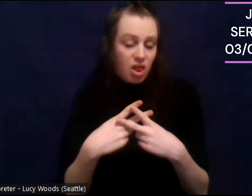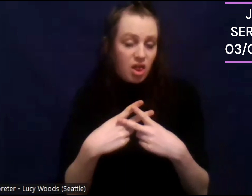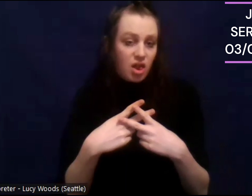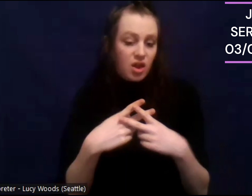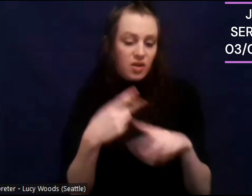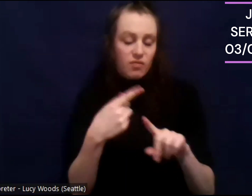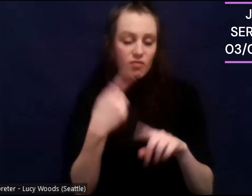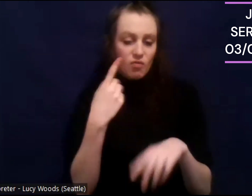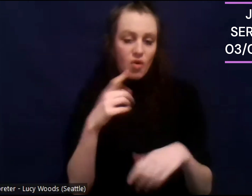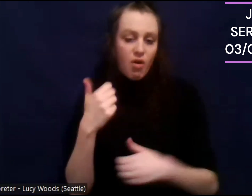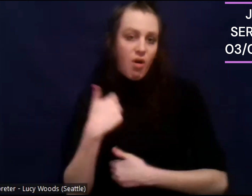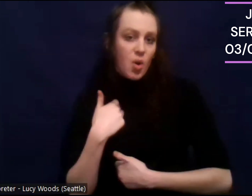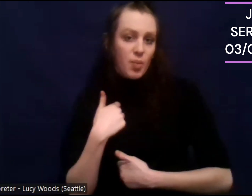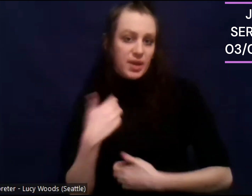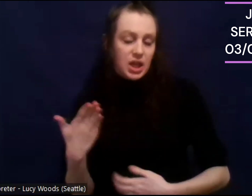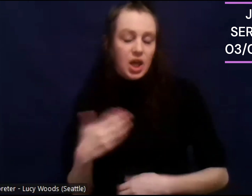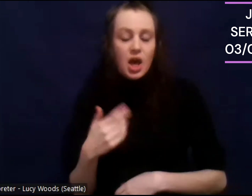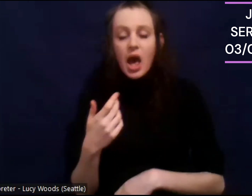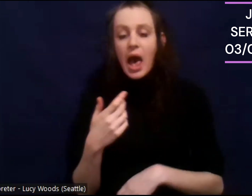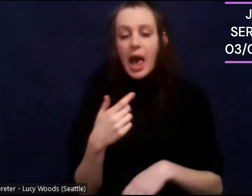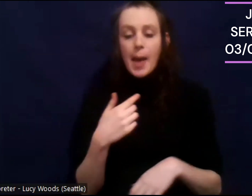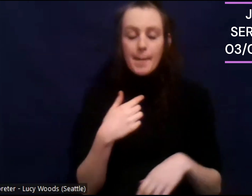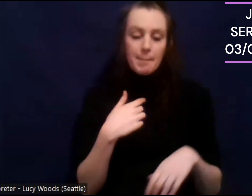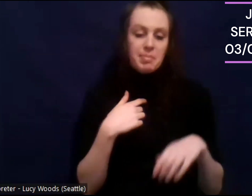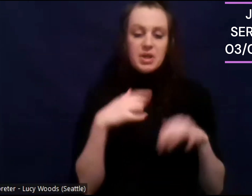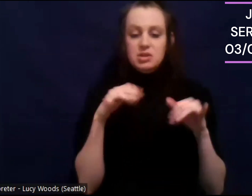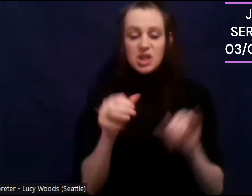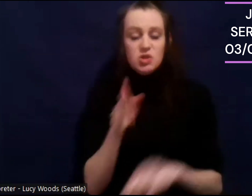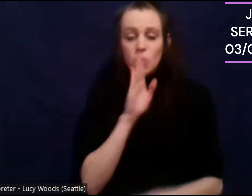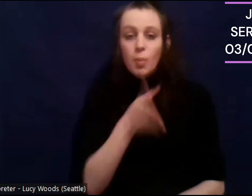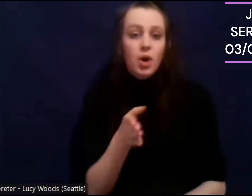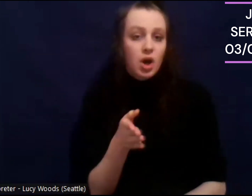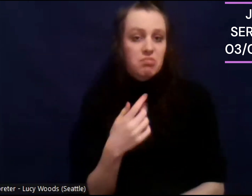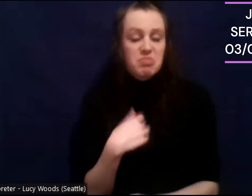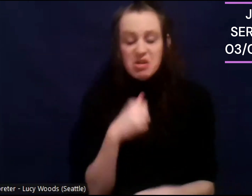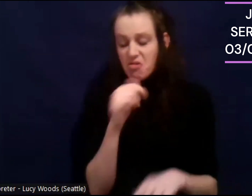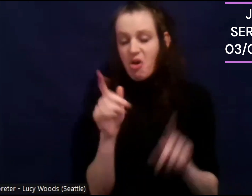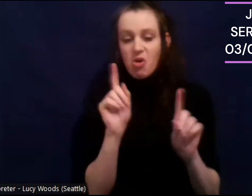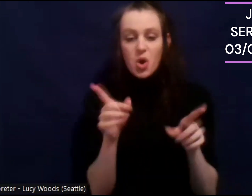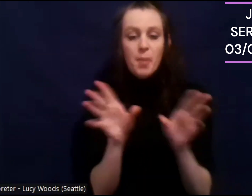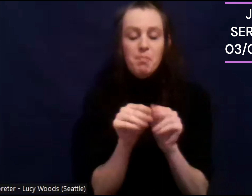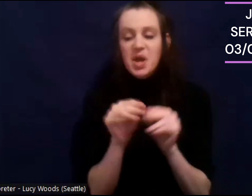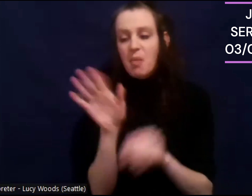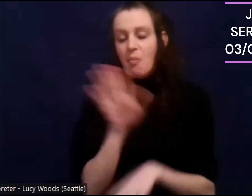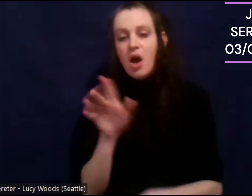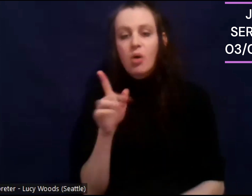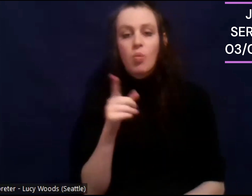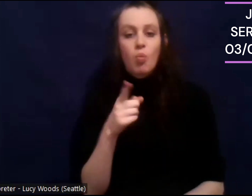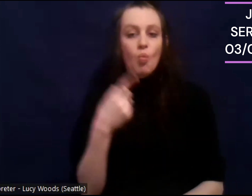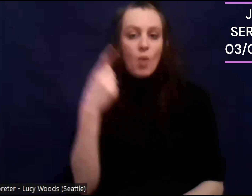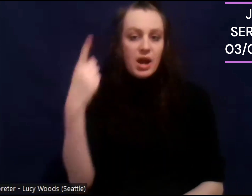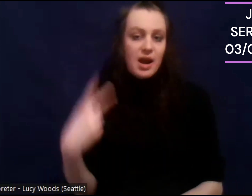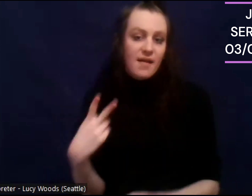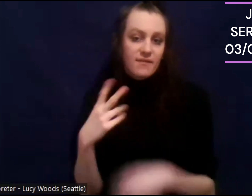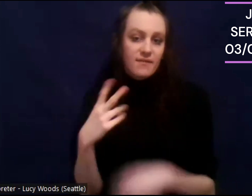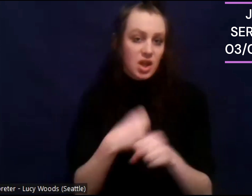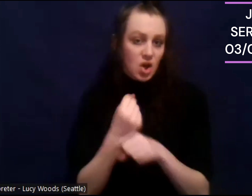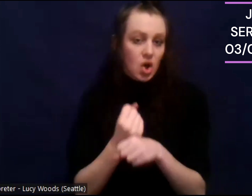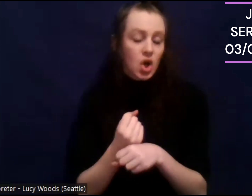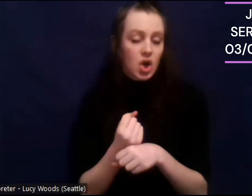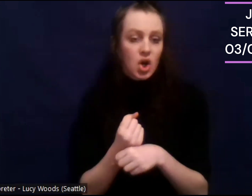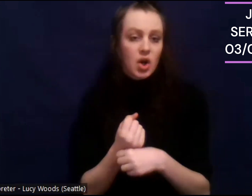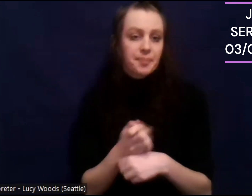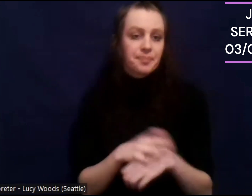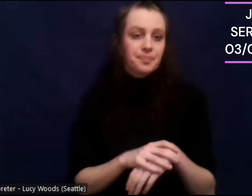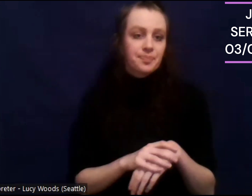this stuff stark raving sober. I hadn't been to a meeting in about a year and a half. And I got